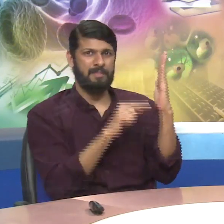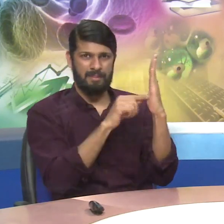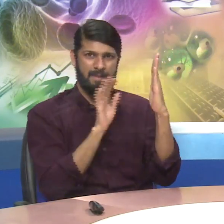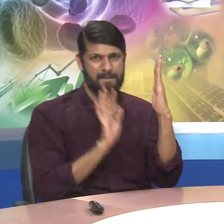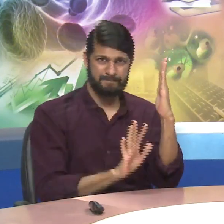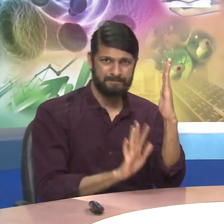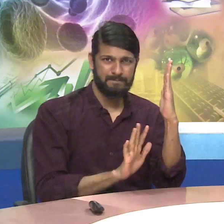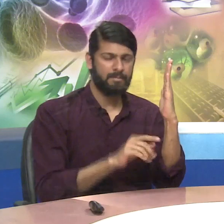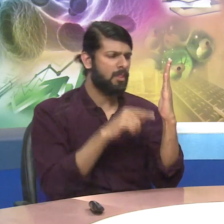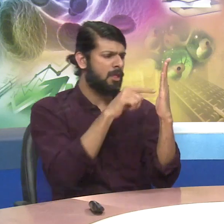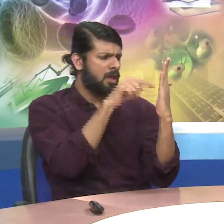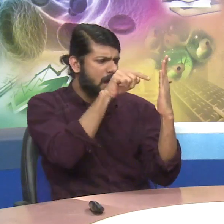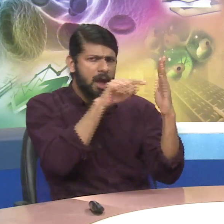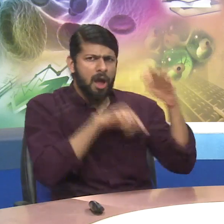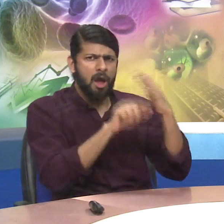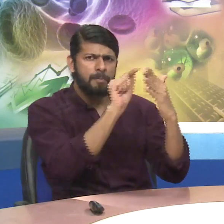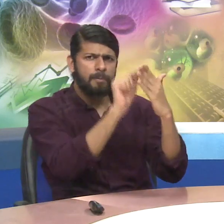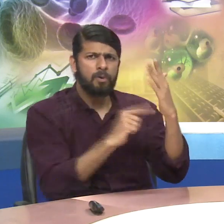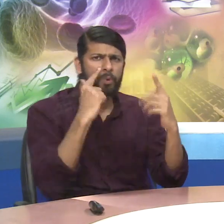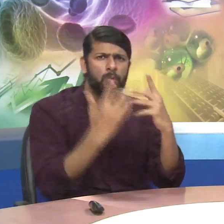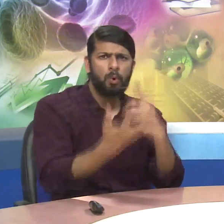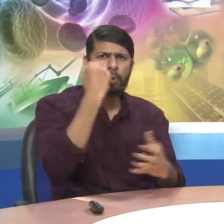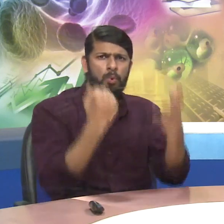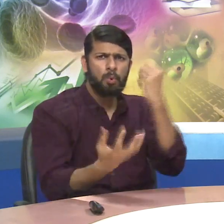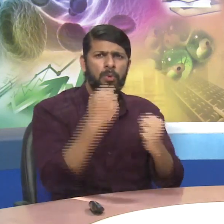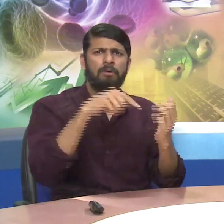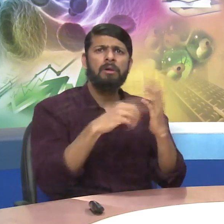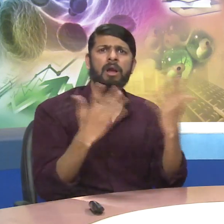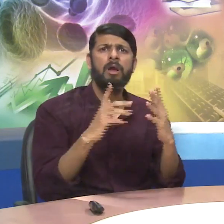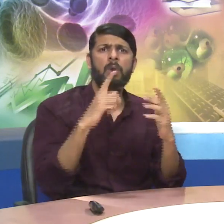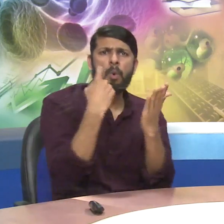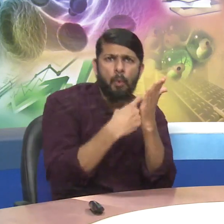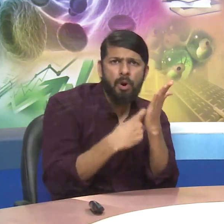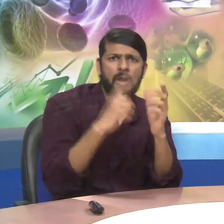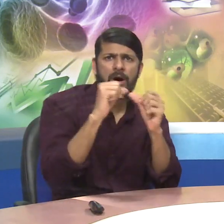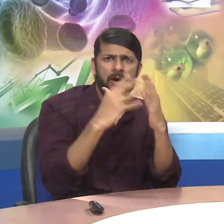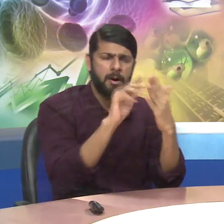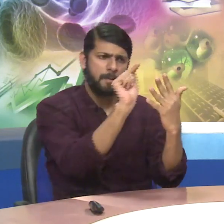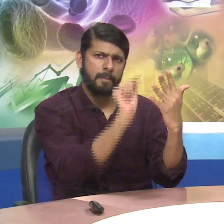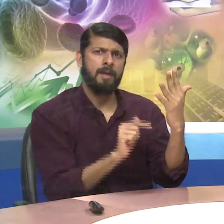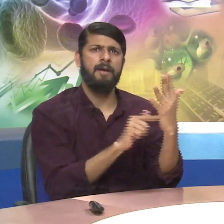Also, we would be able to identify the main features of the Constitution of India.